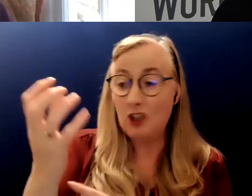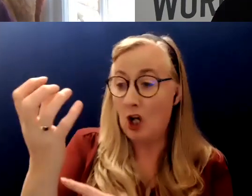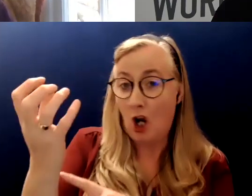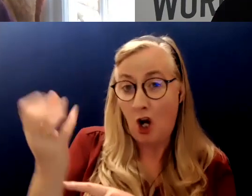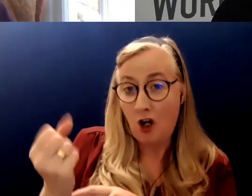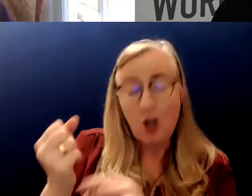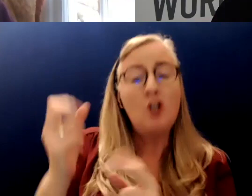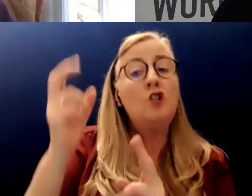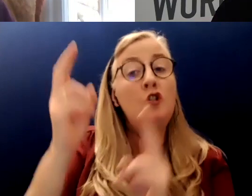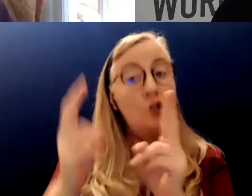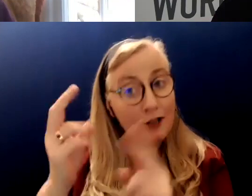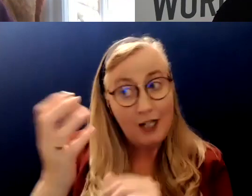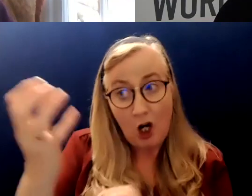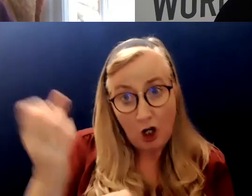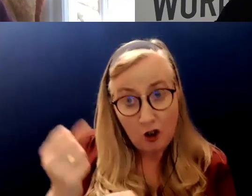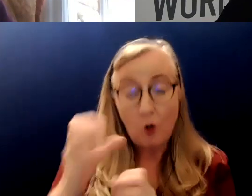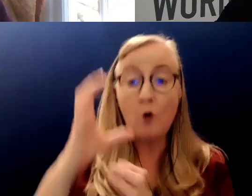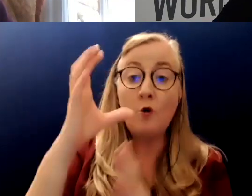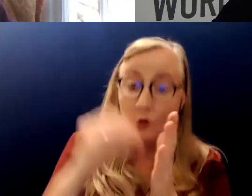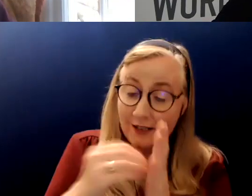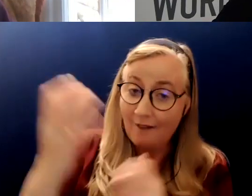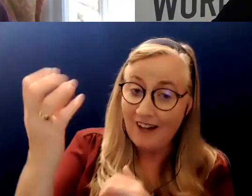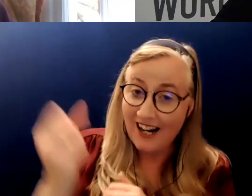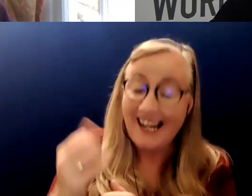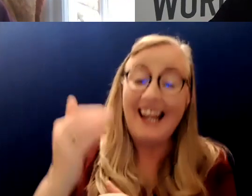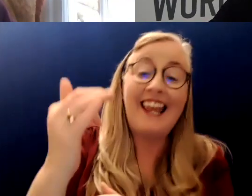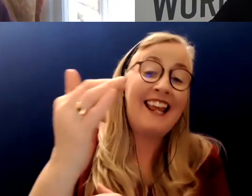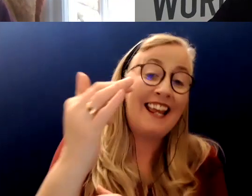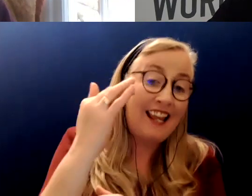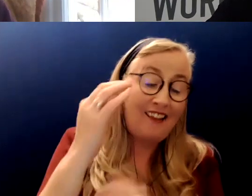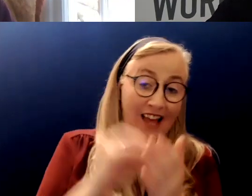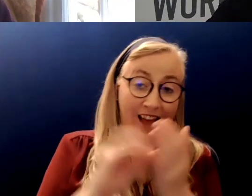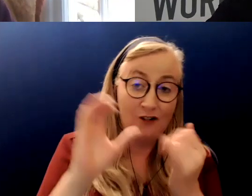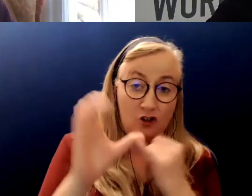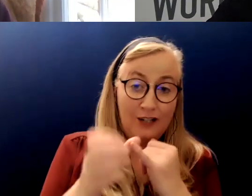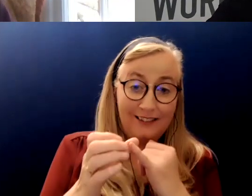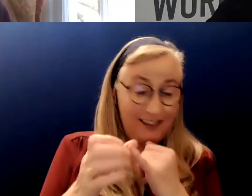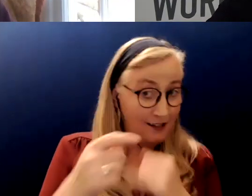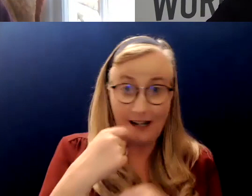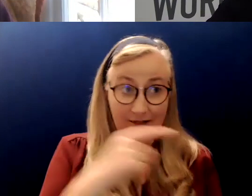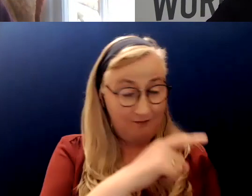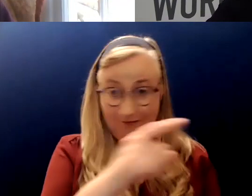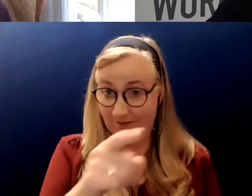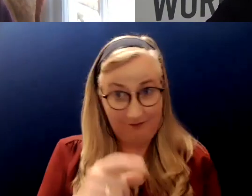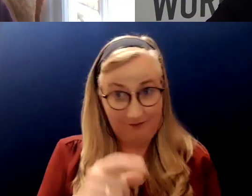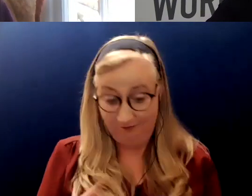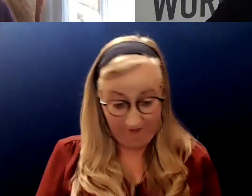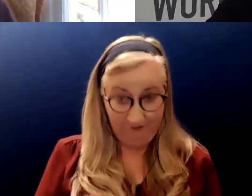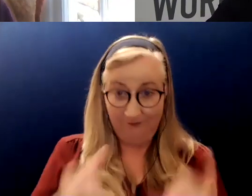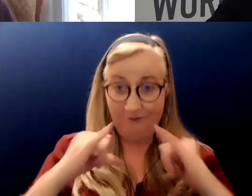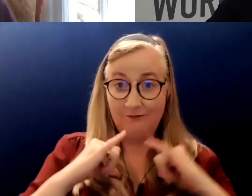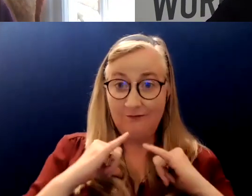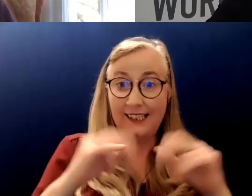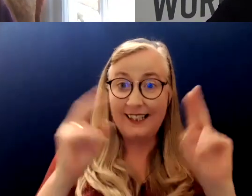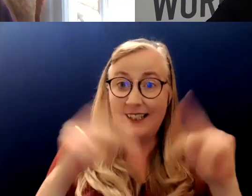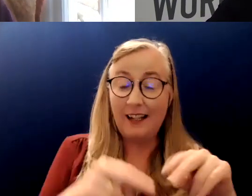have been earning or could have been earning had they had the opportunities that they were perfectly capable of doing.